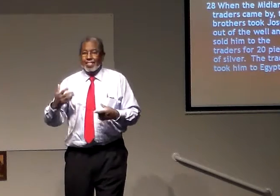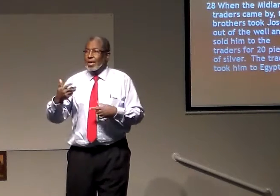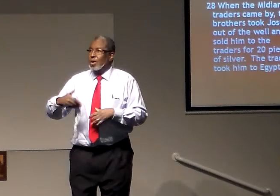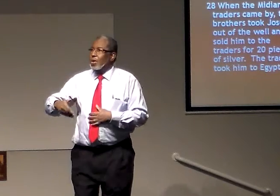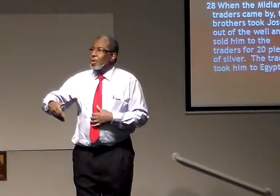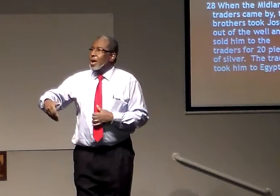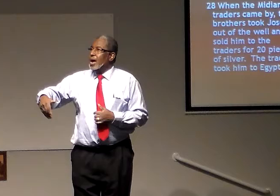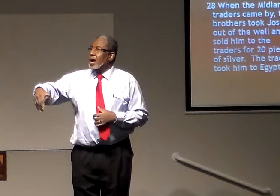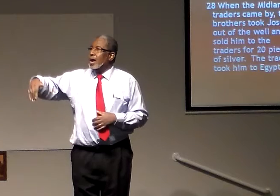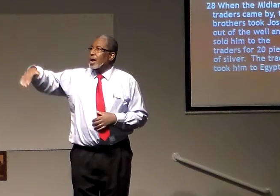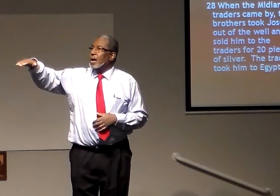become our slave.